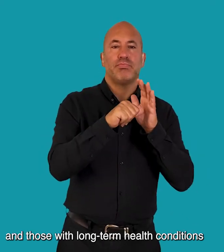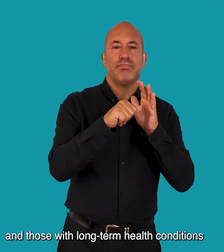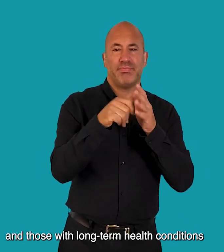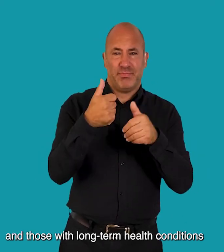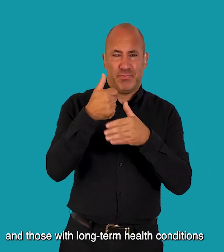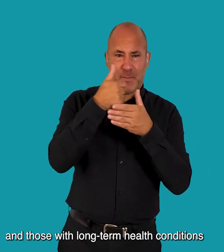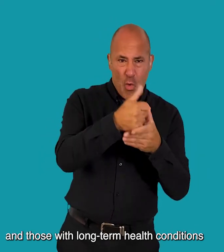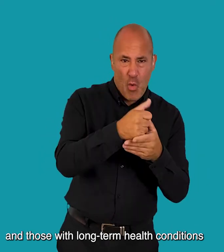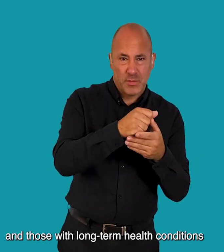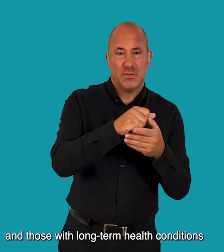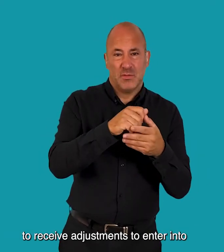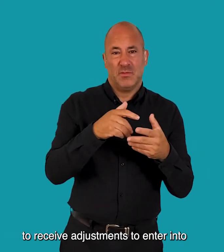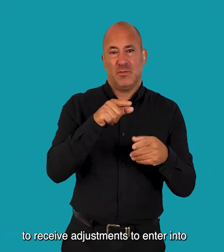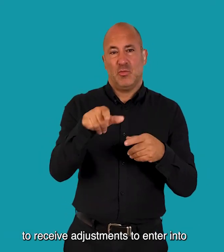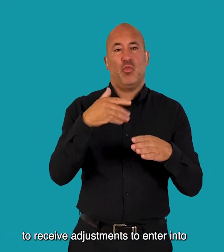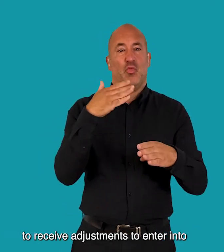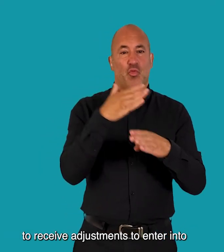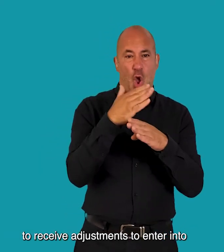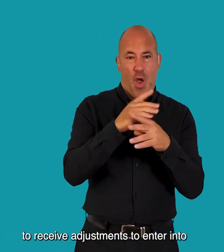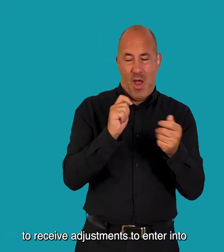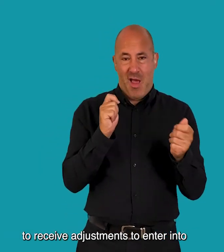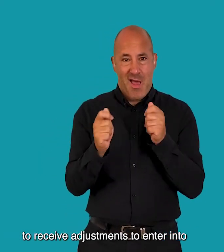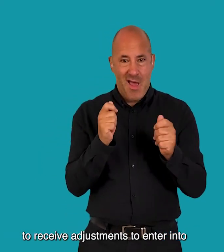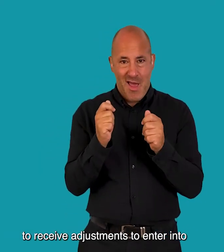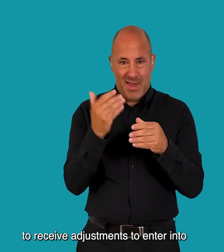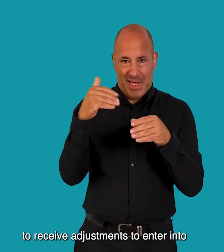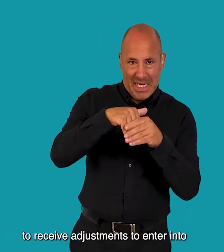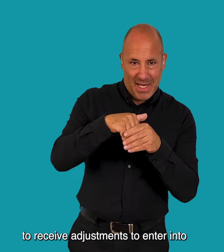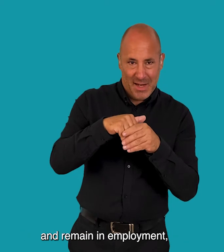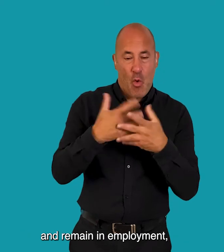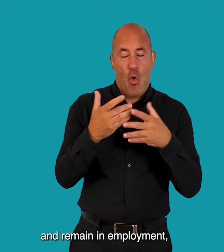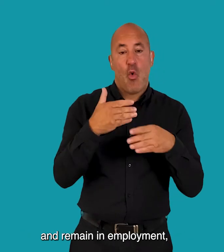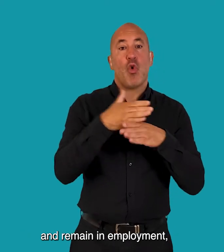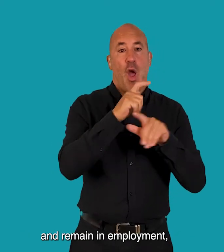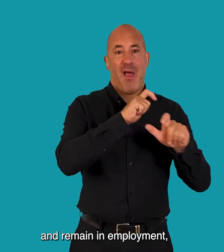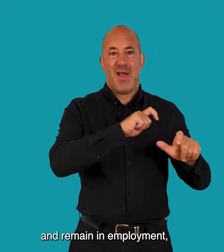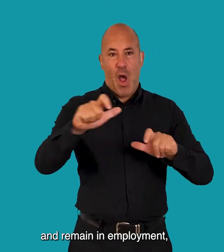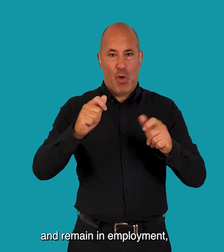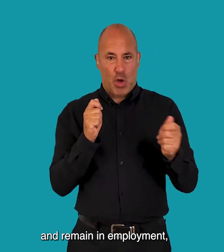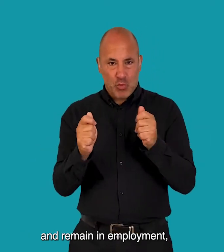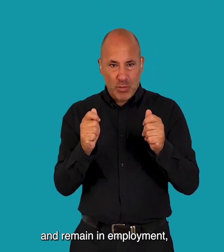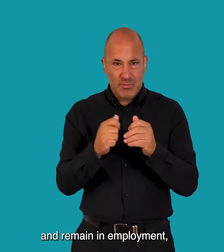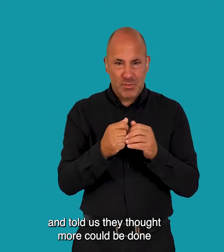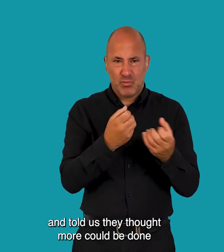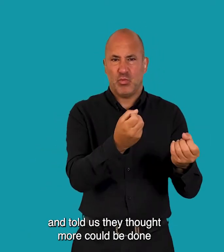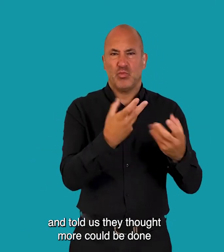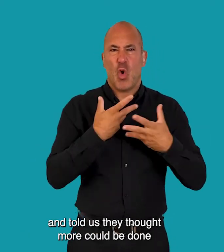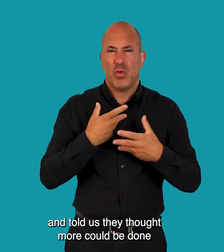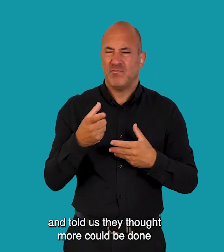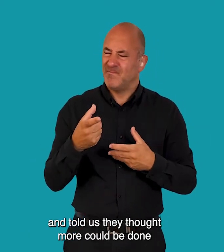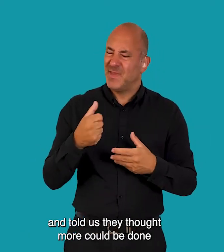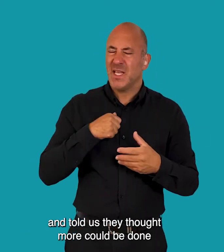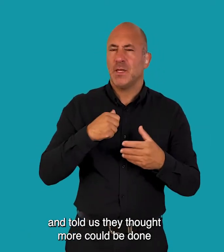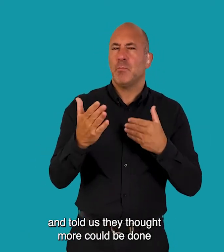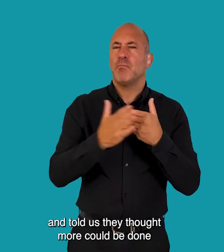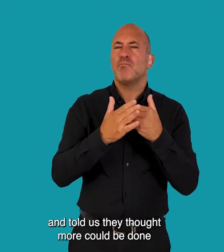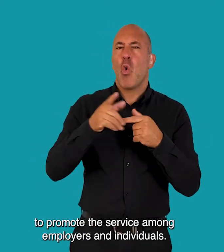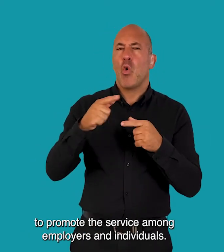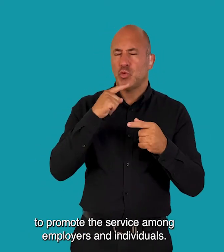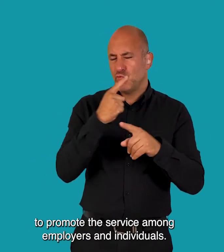health conditions to receive adjustments to enter into and remain in employment, and told us they thought more could be done to promote the